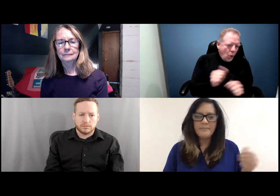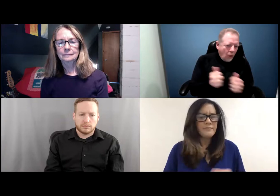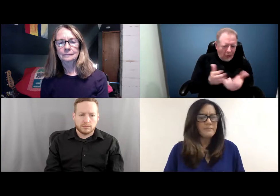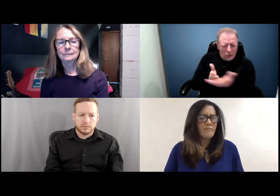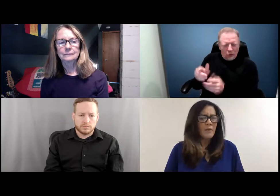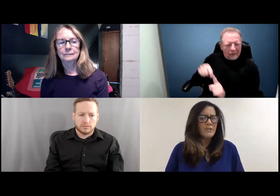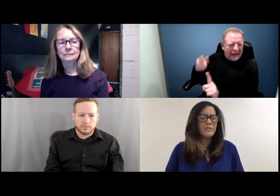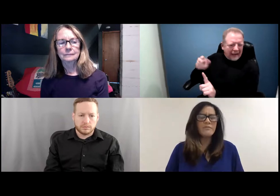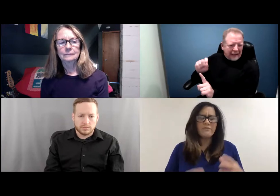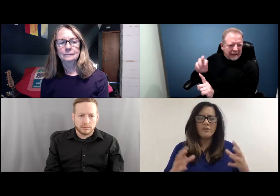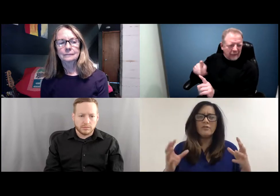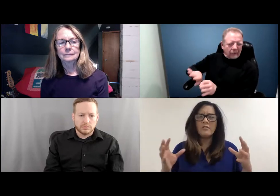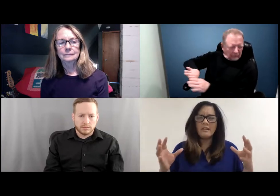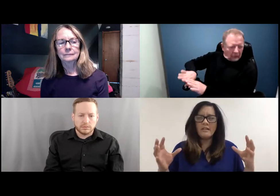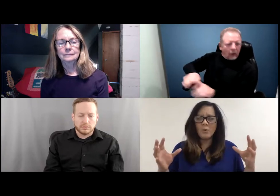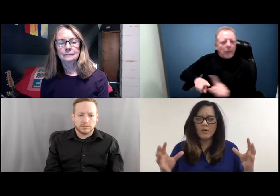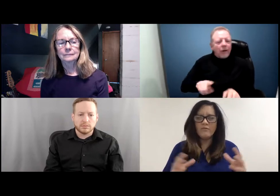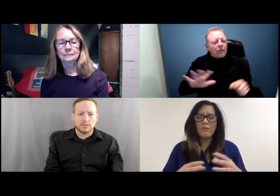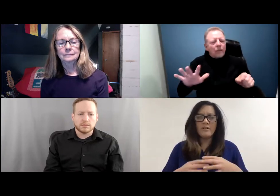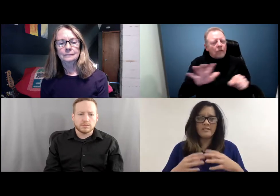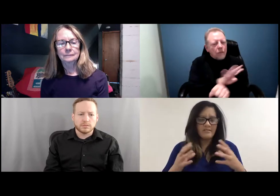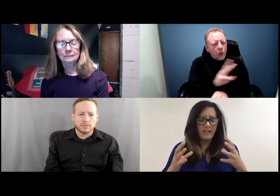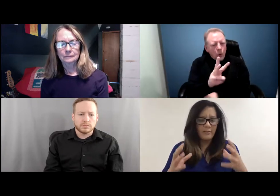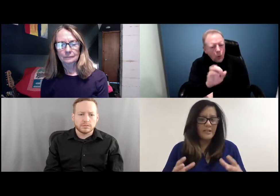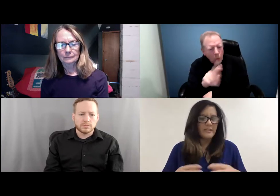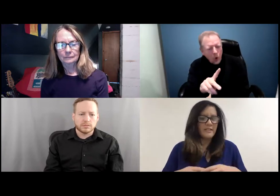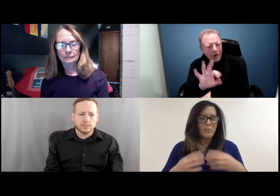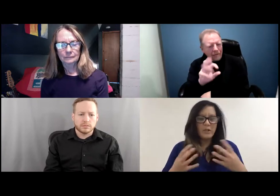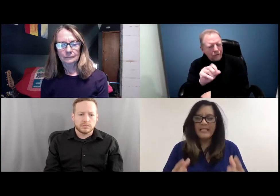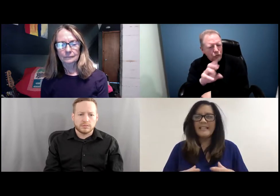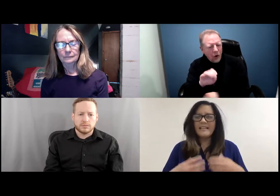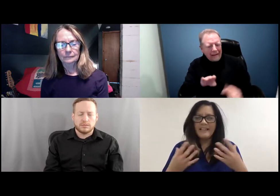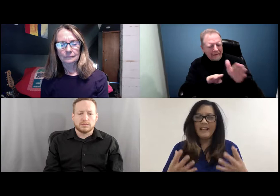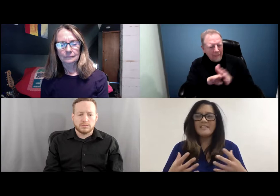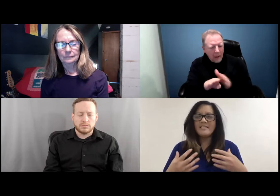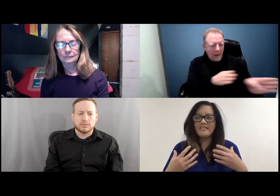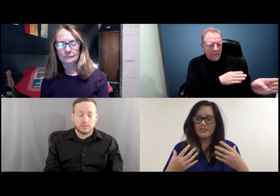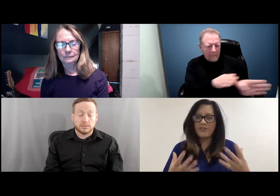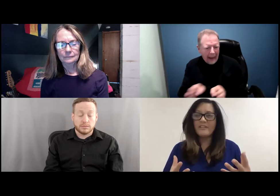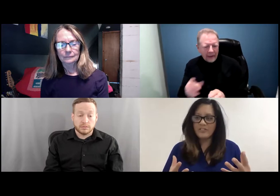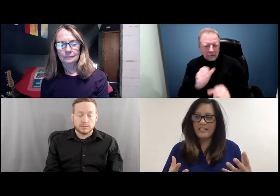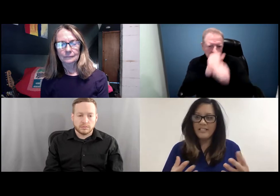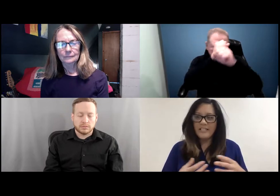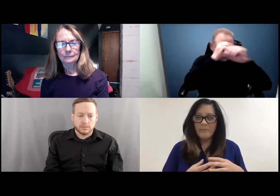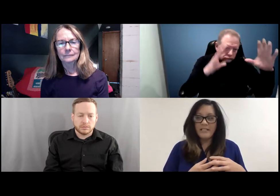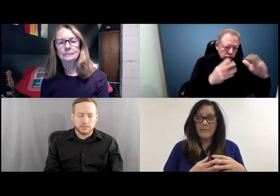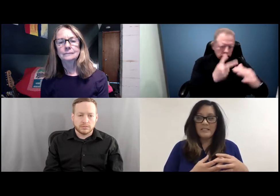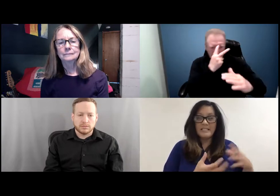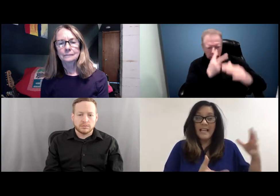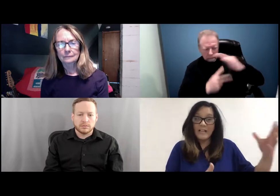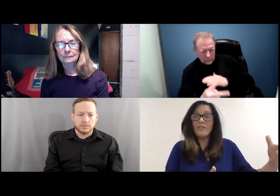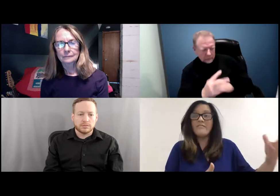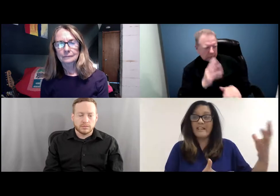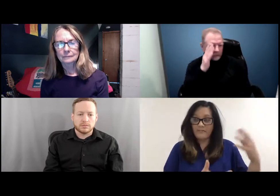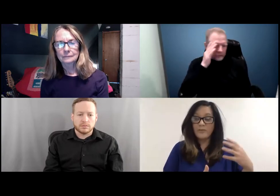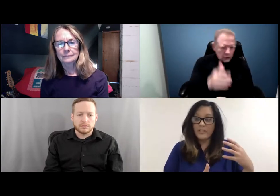HSTP, but doing a full workforce development, planning, analysis, and strategy, and being able to